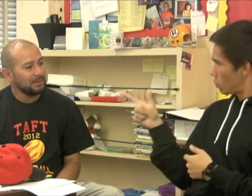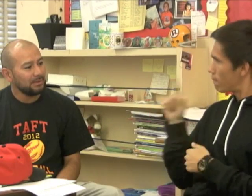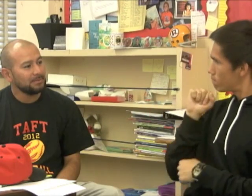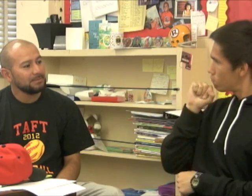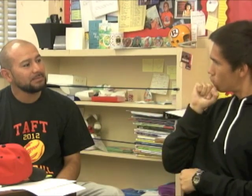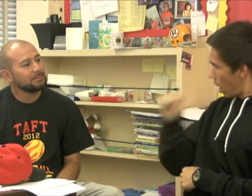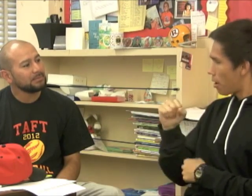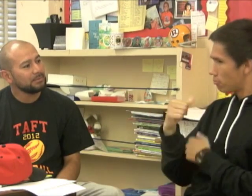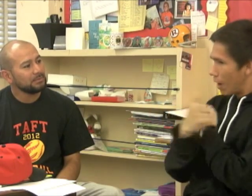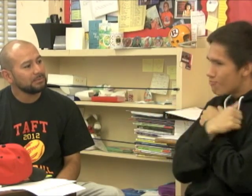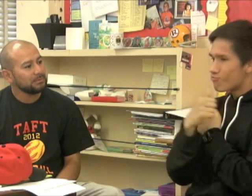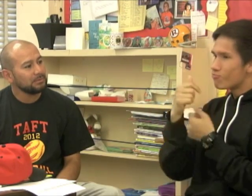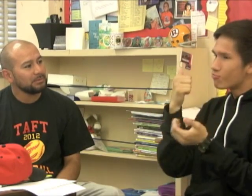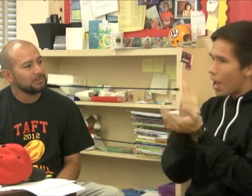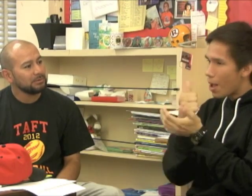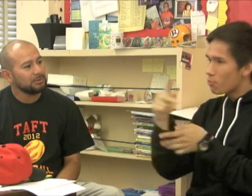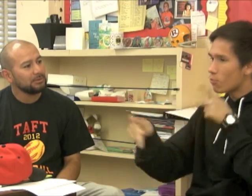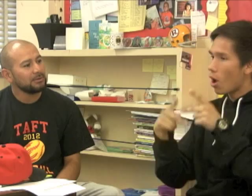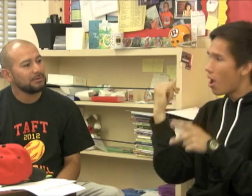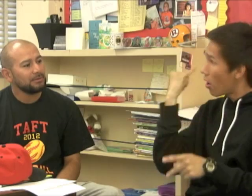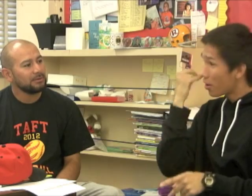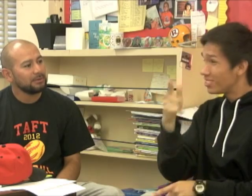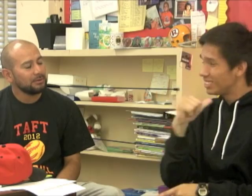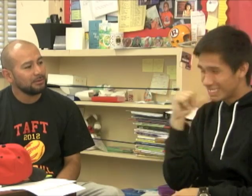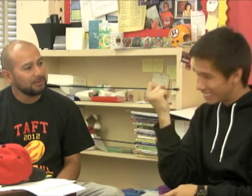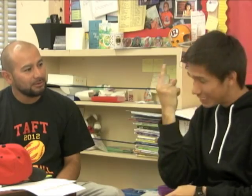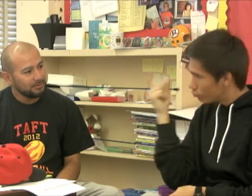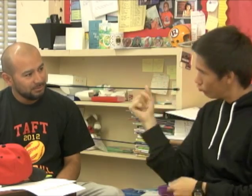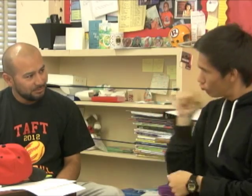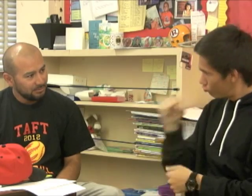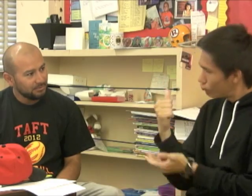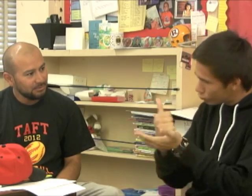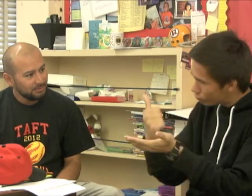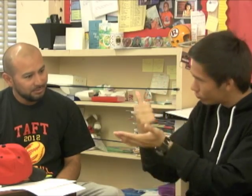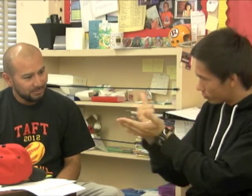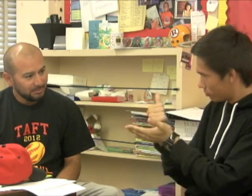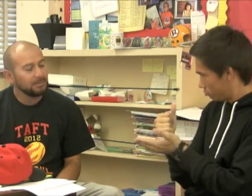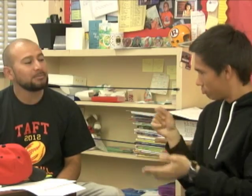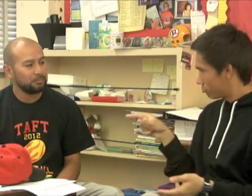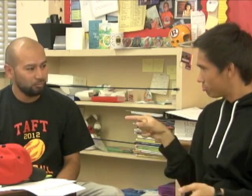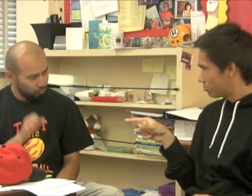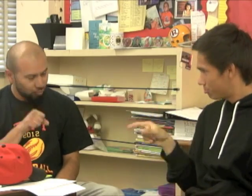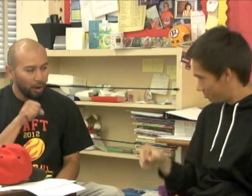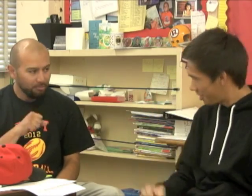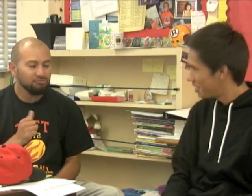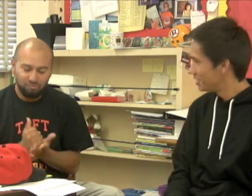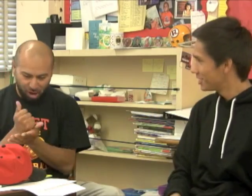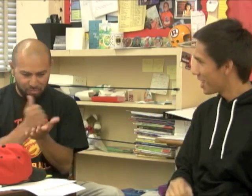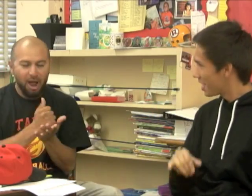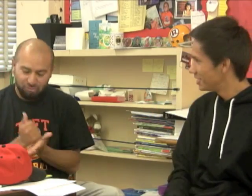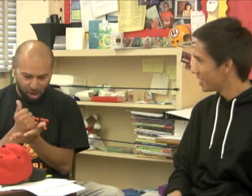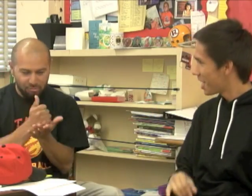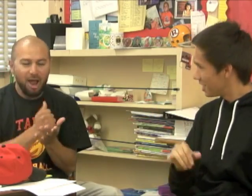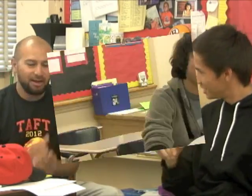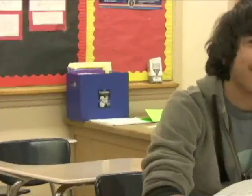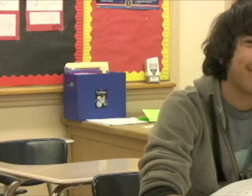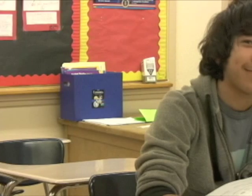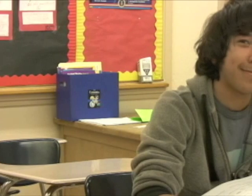Do you have a passion to help deaf students, especially if there's something they don't understand? Yes, I love helping them.